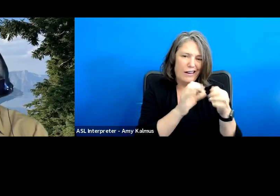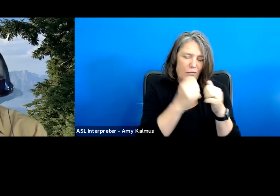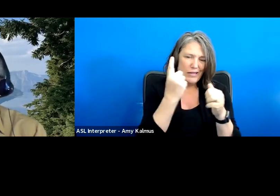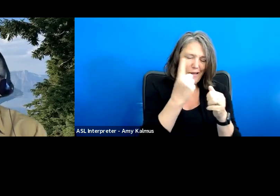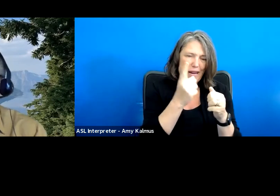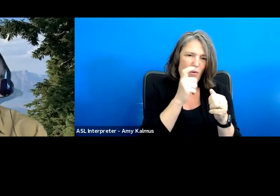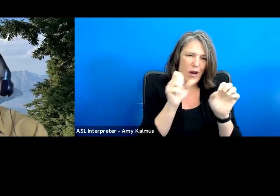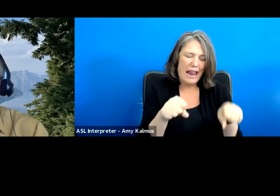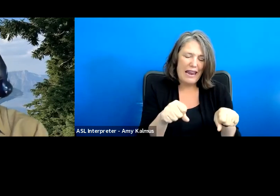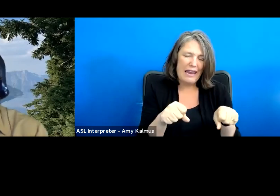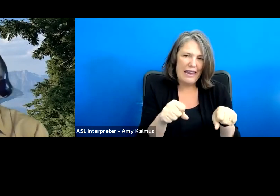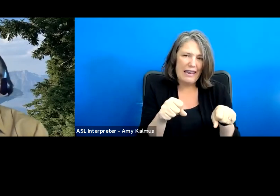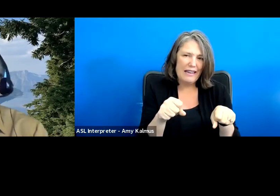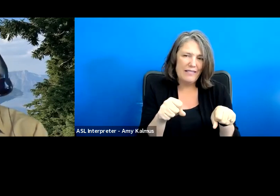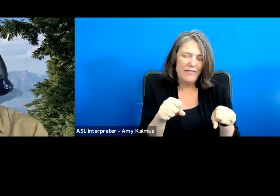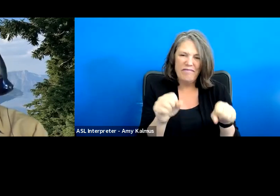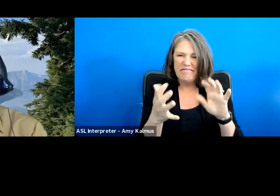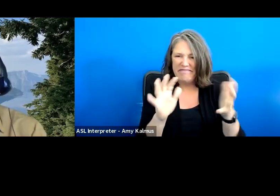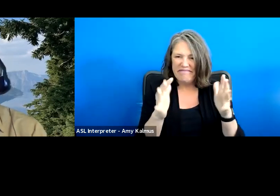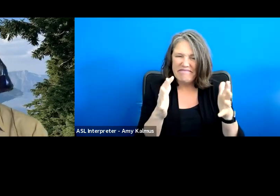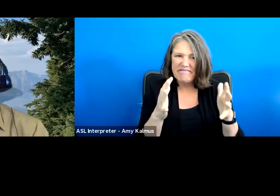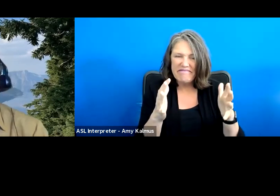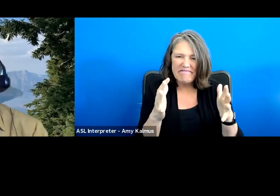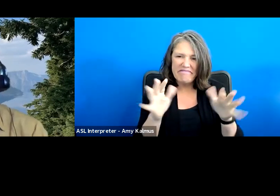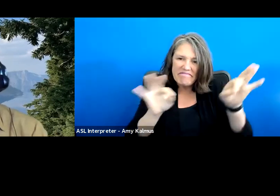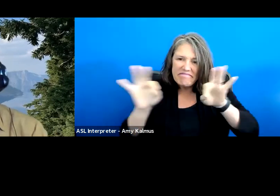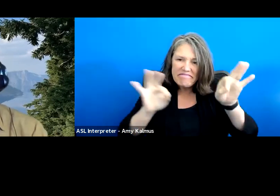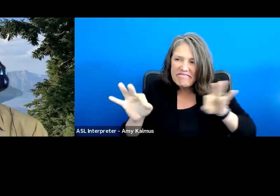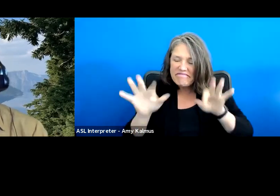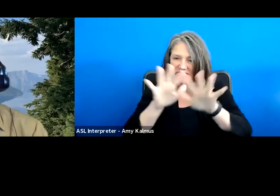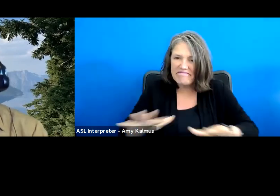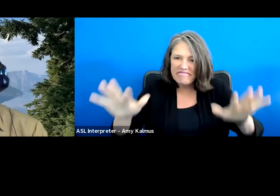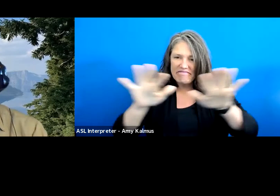can kind of get a lay of the land. So